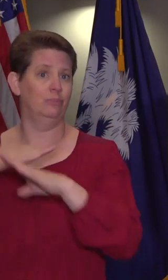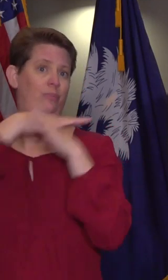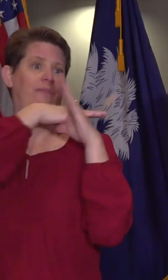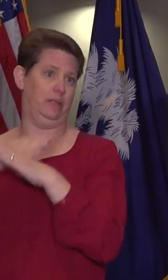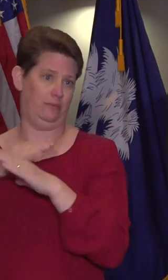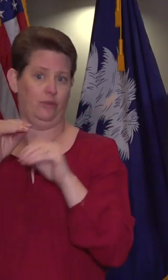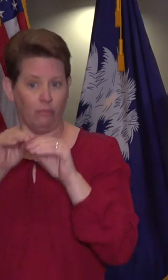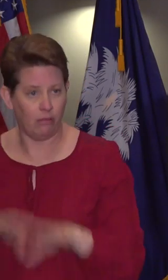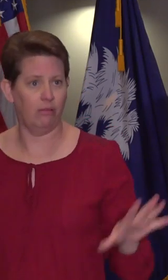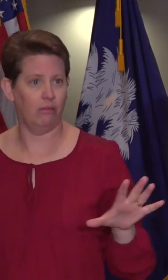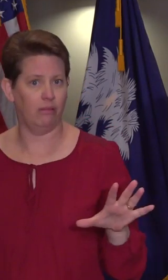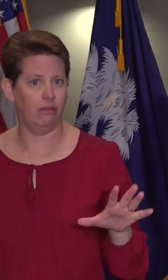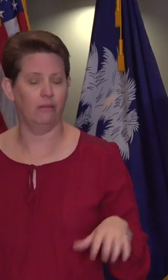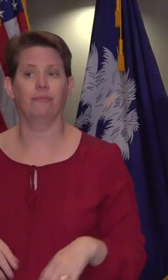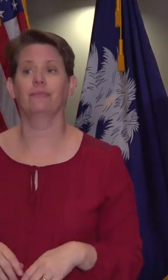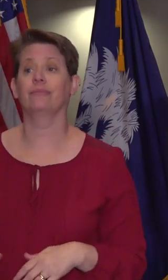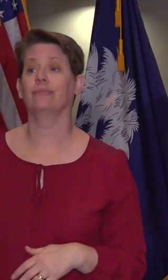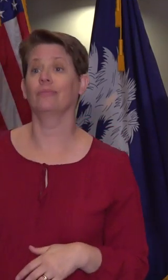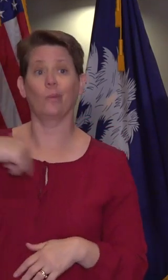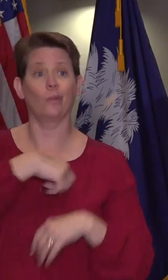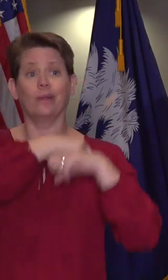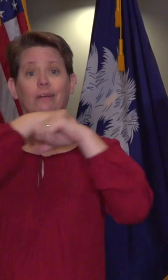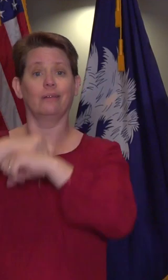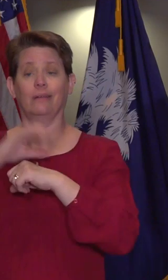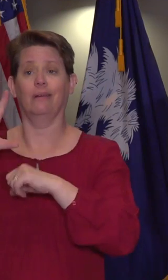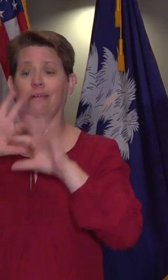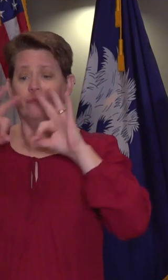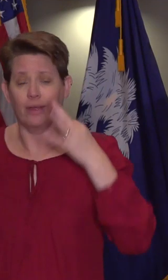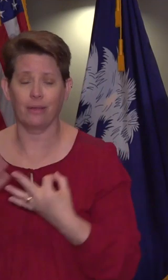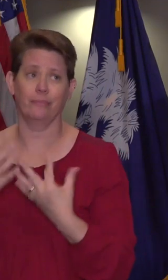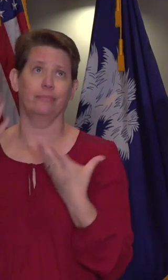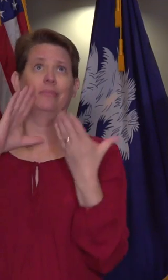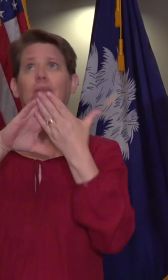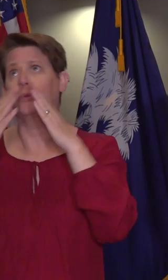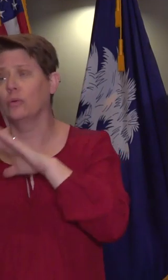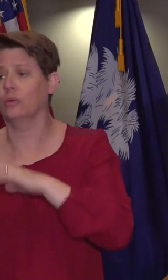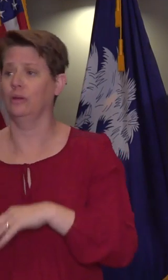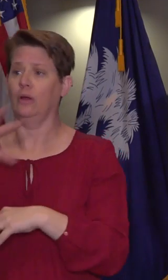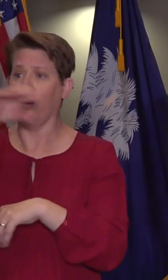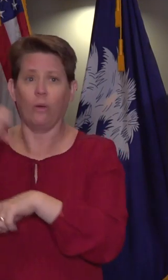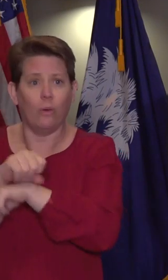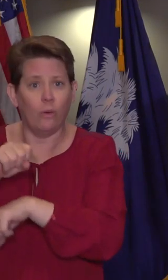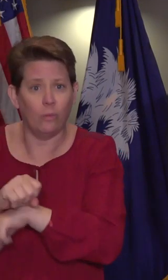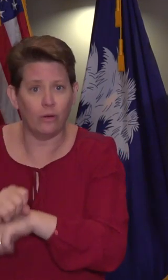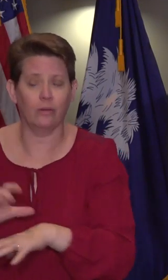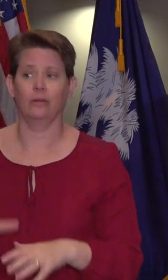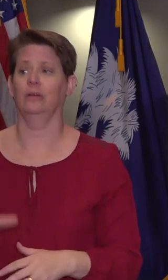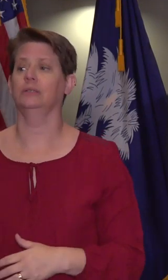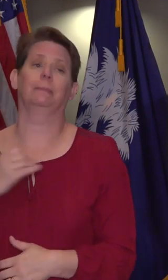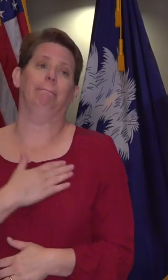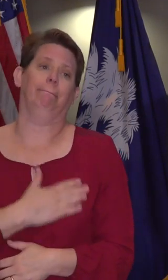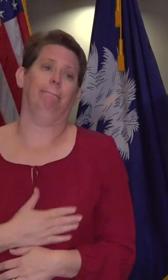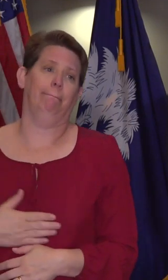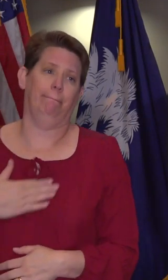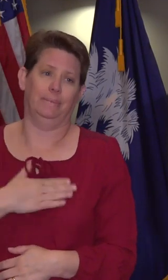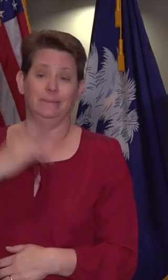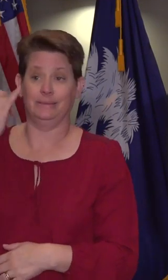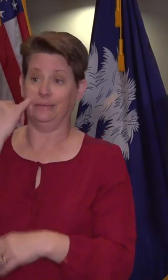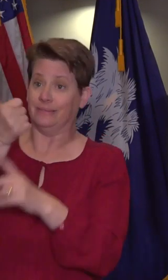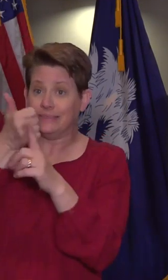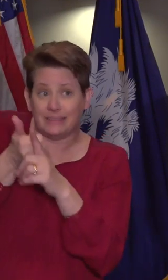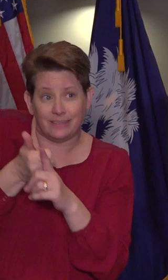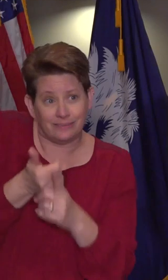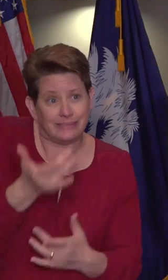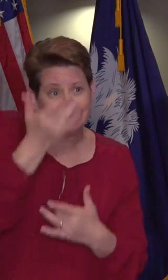to protect our family, our coworkers, our community. Please stay home if you are sick